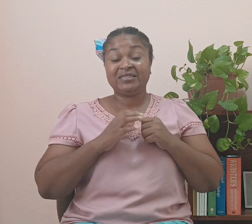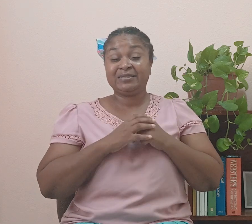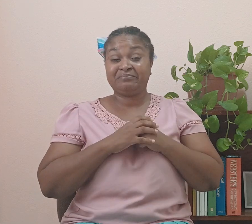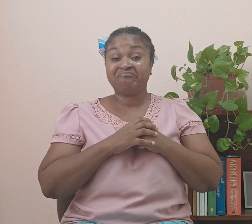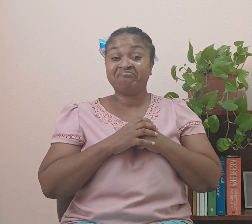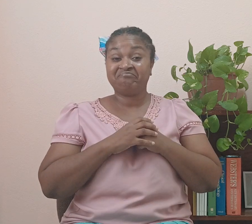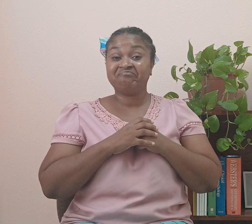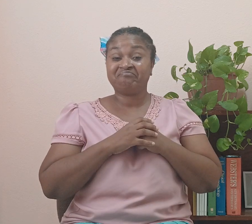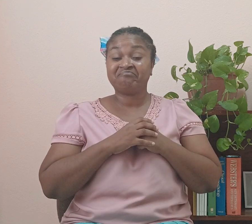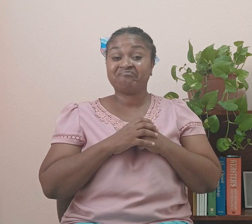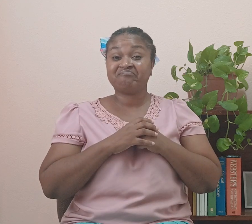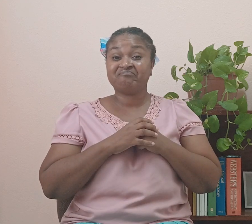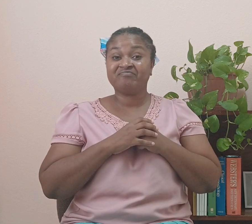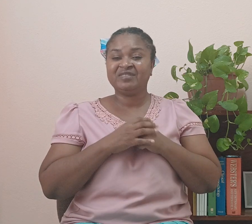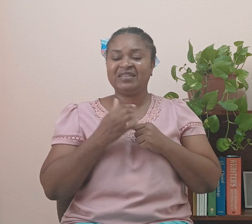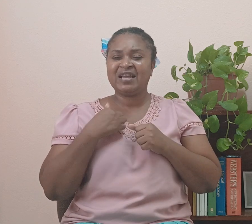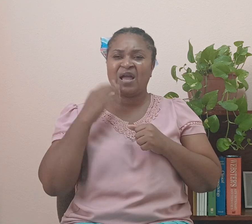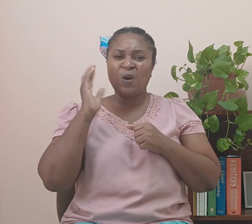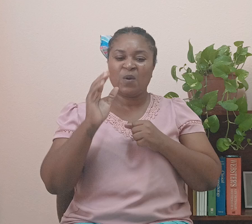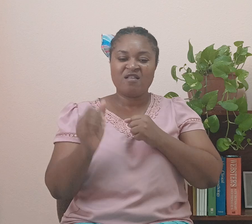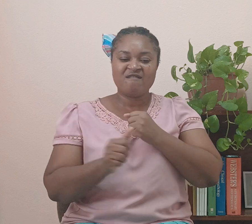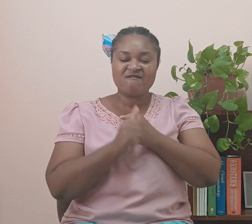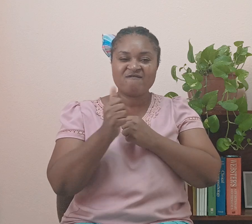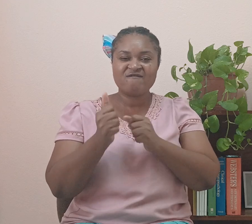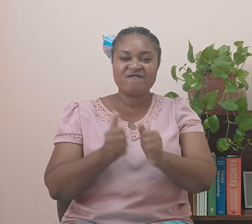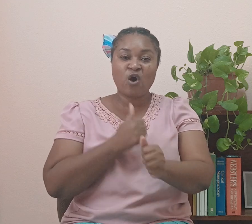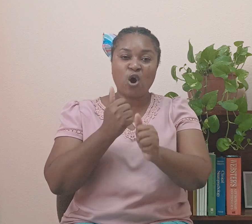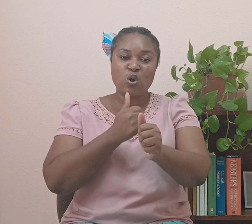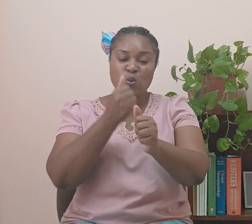I will follow God always.